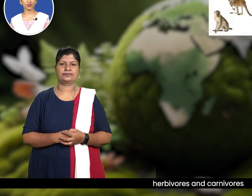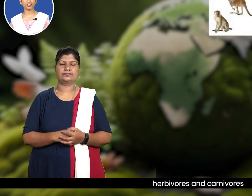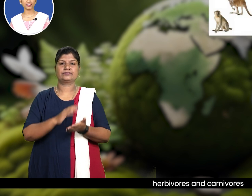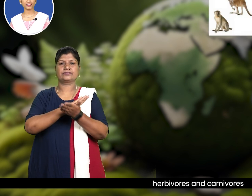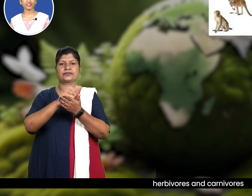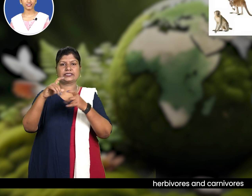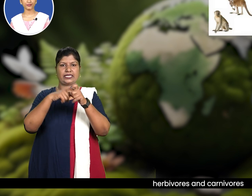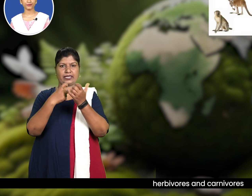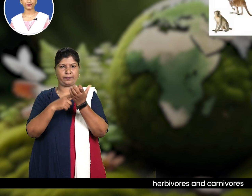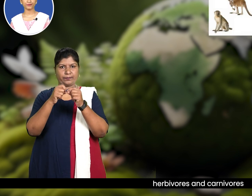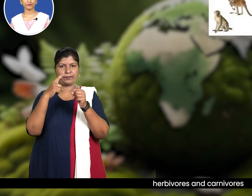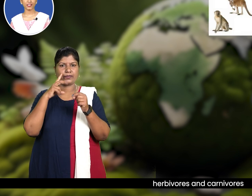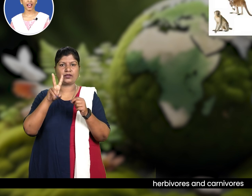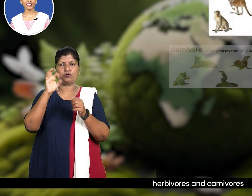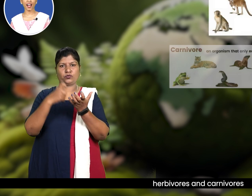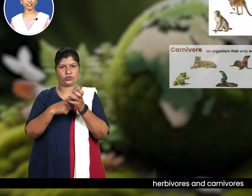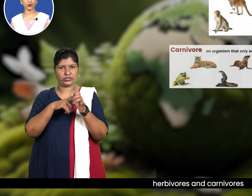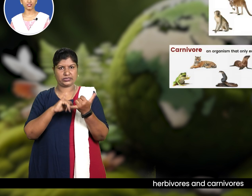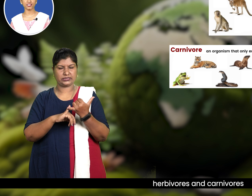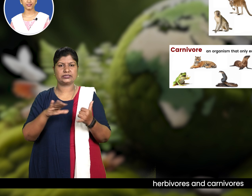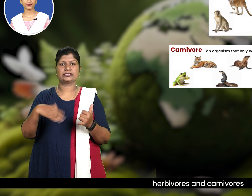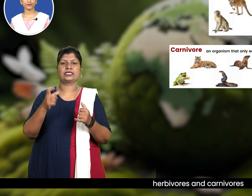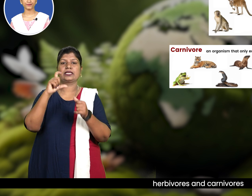herbivores, and carnivores,